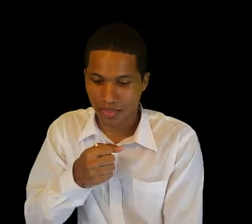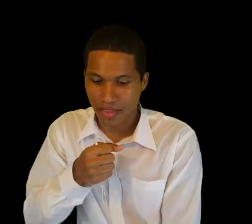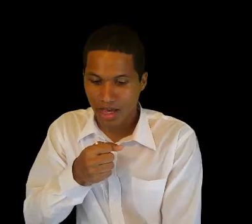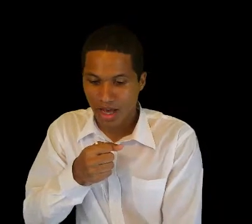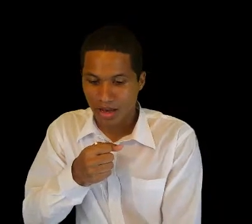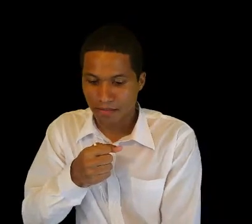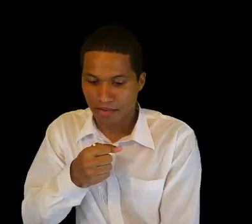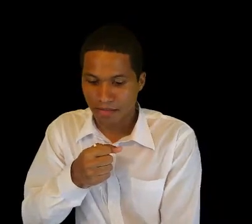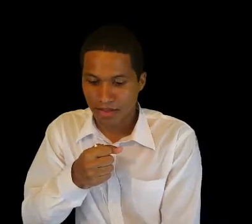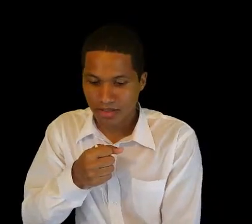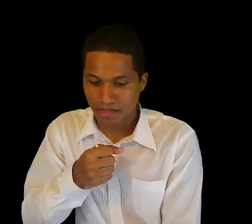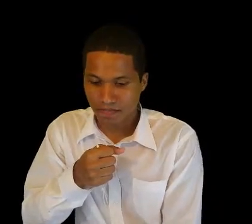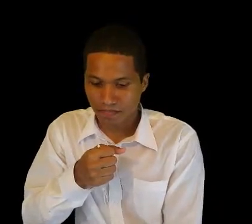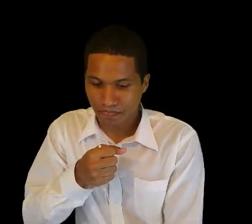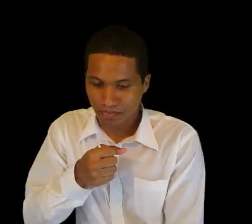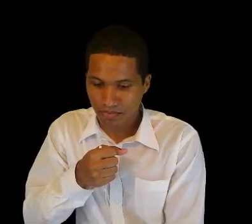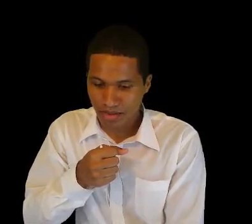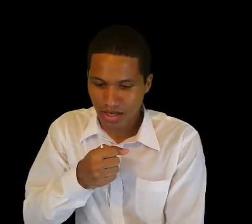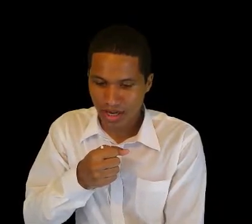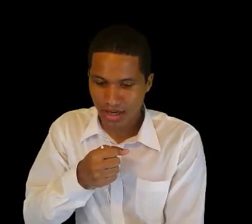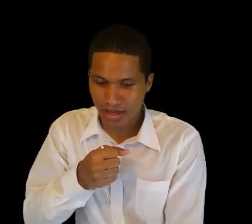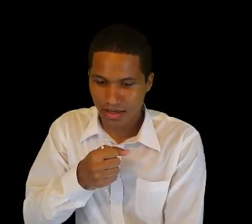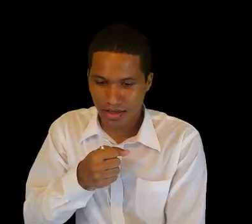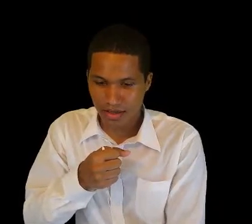start with amphibians.